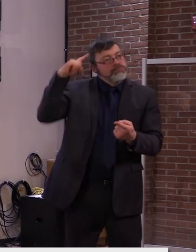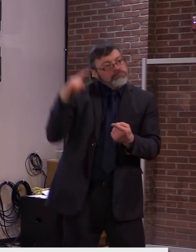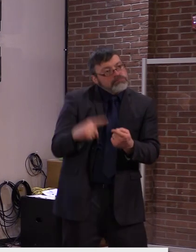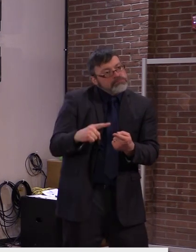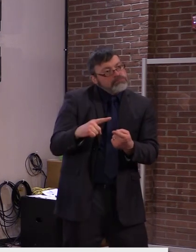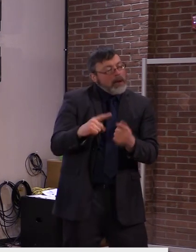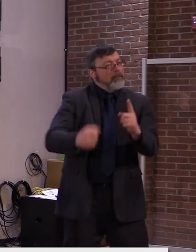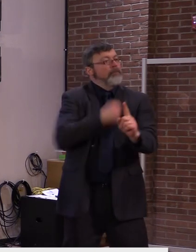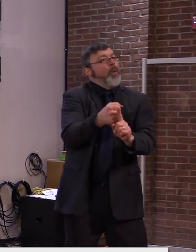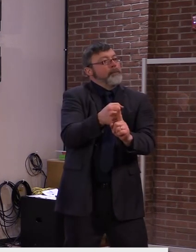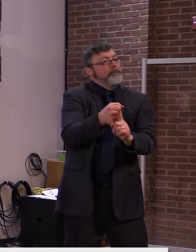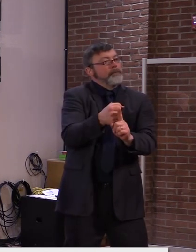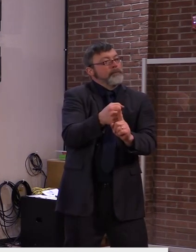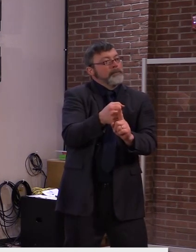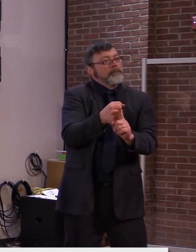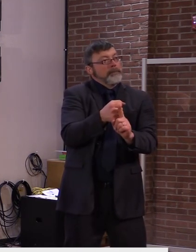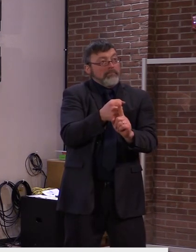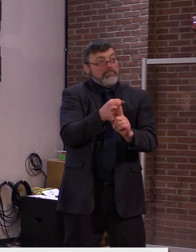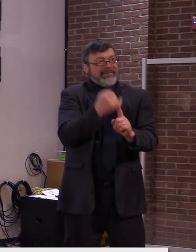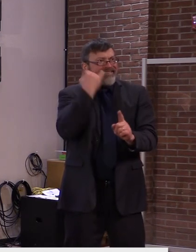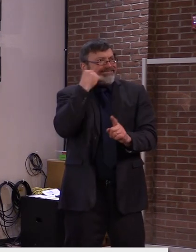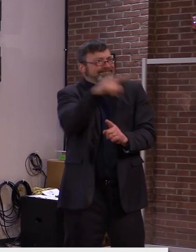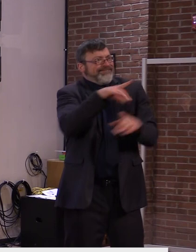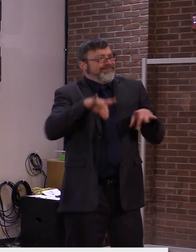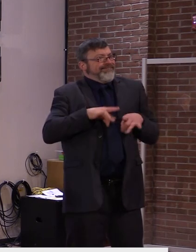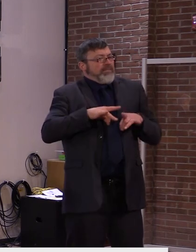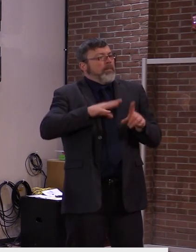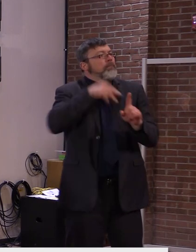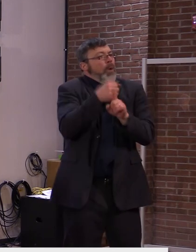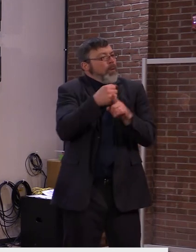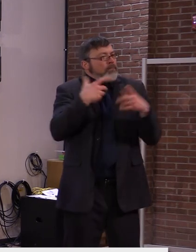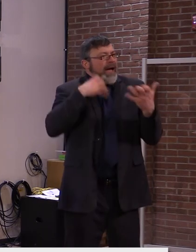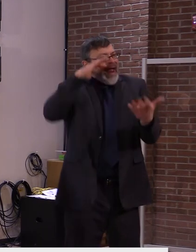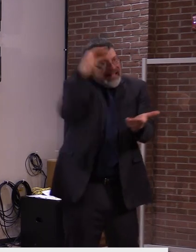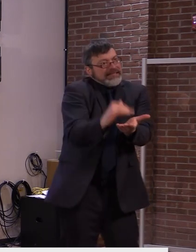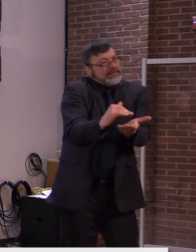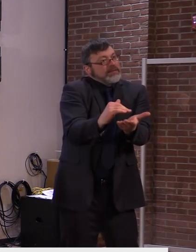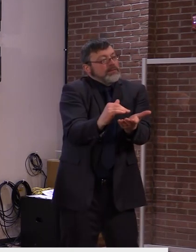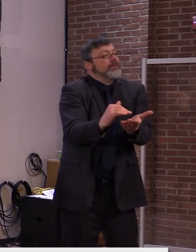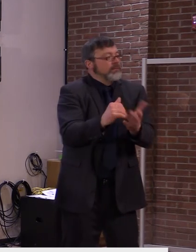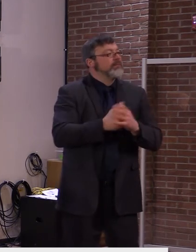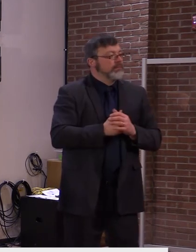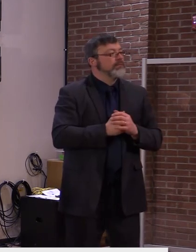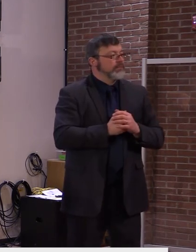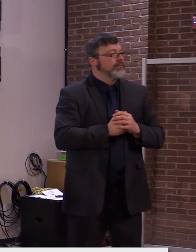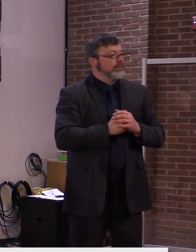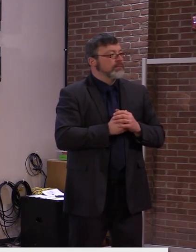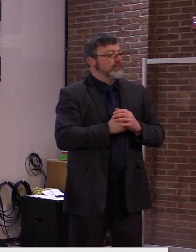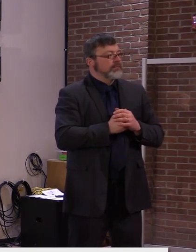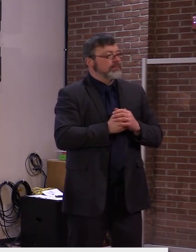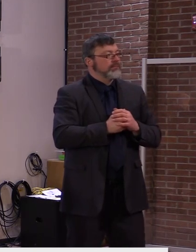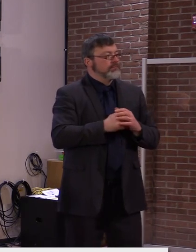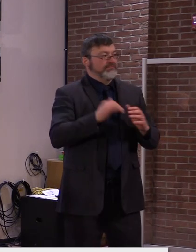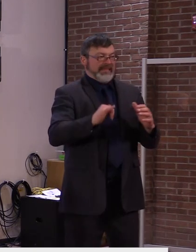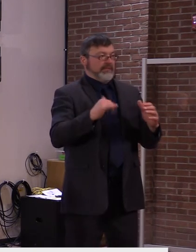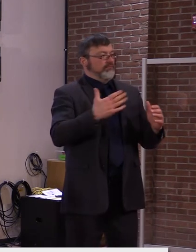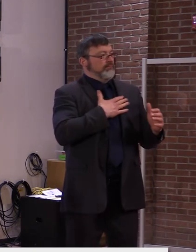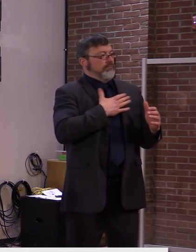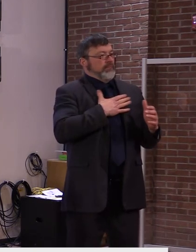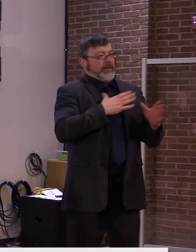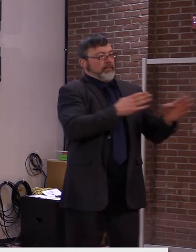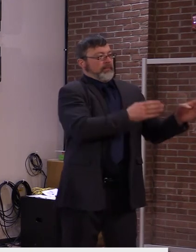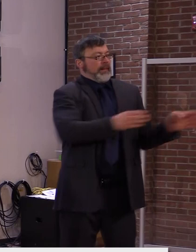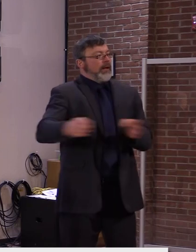planning is contingent on the supply of vaccine from the federal government, but so far we have seen